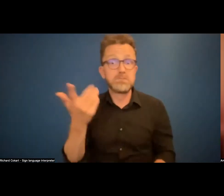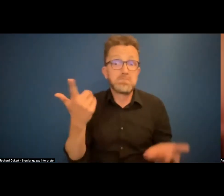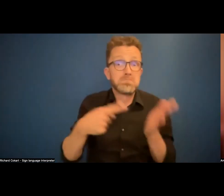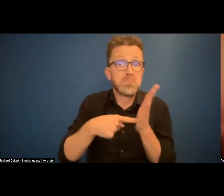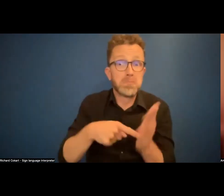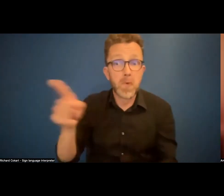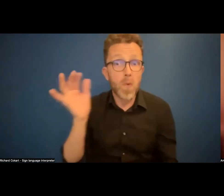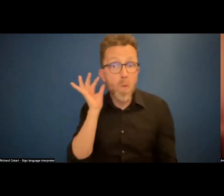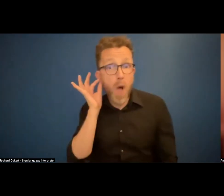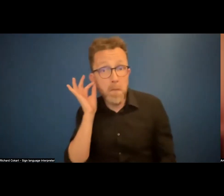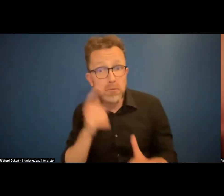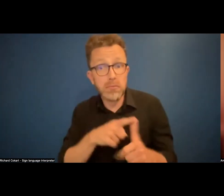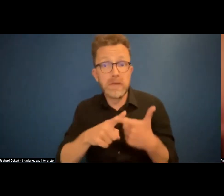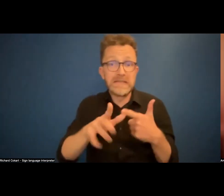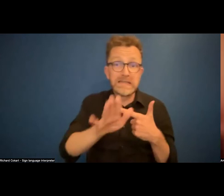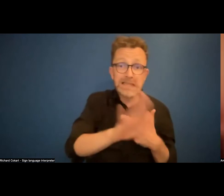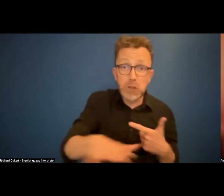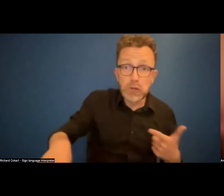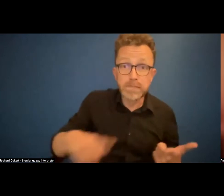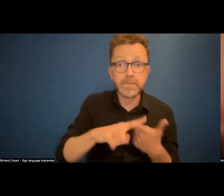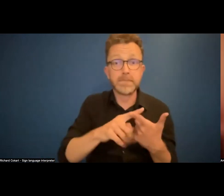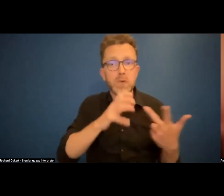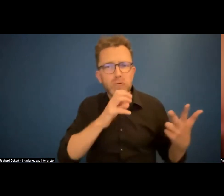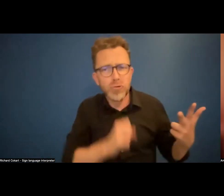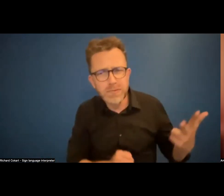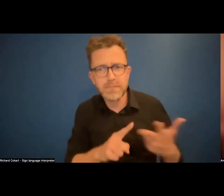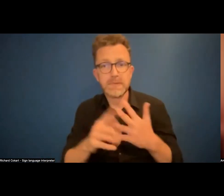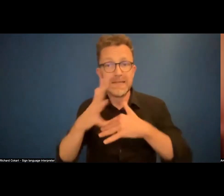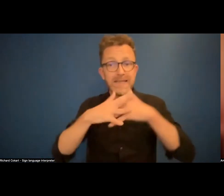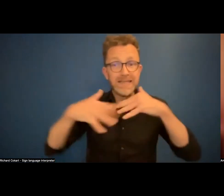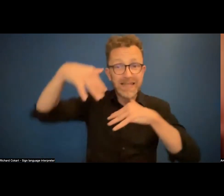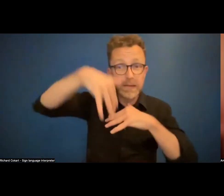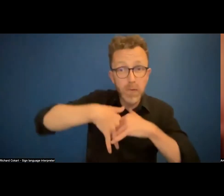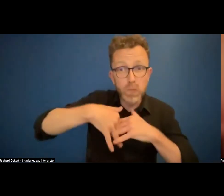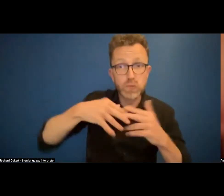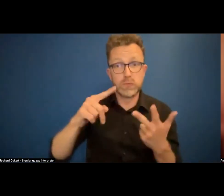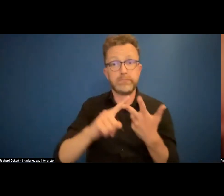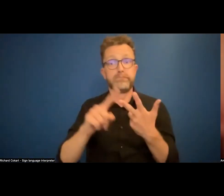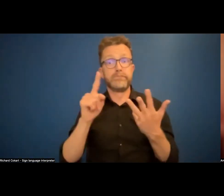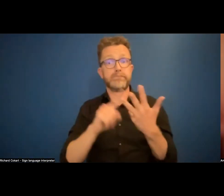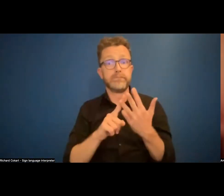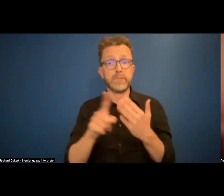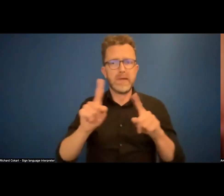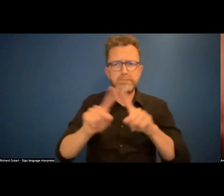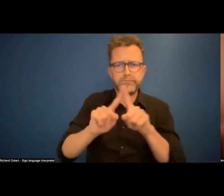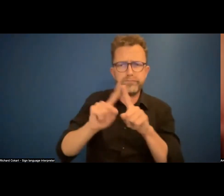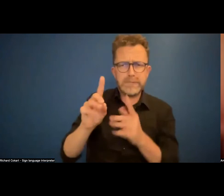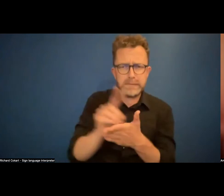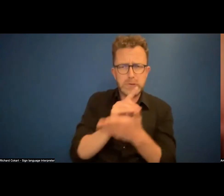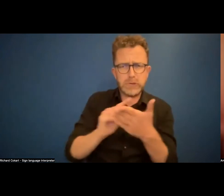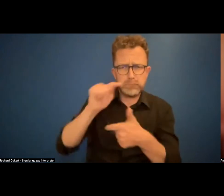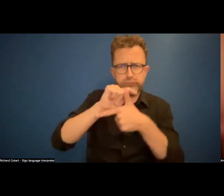should not wait for catastrophes before deinstitutionalization. As we heard from Dragana, recent Disability